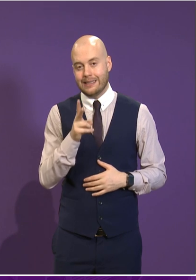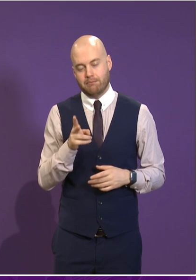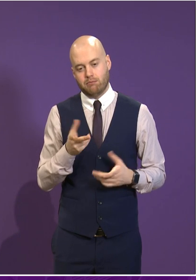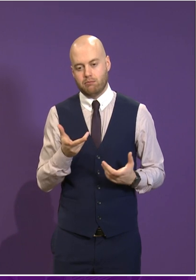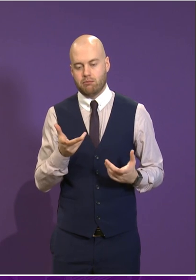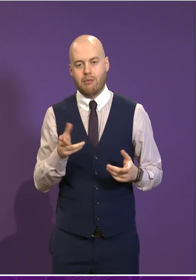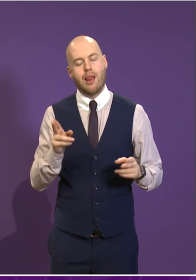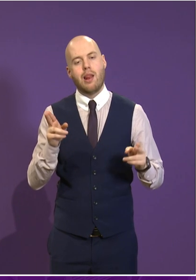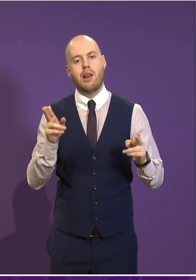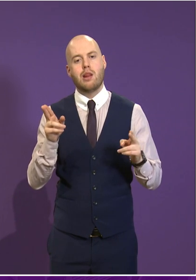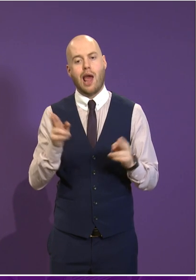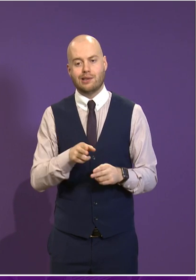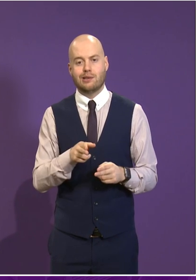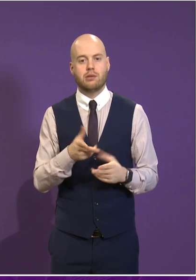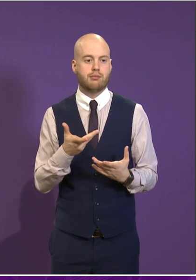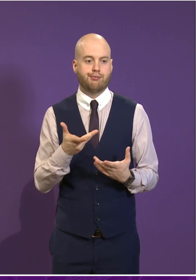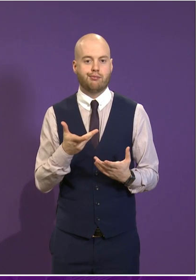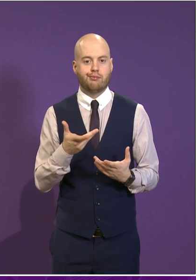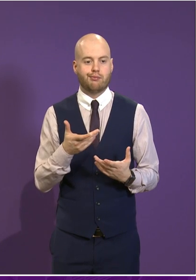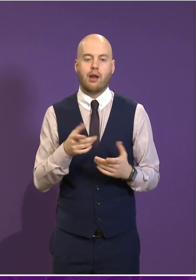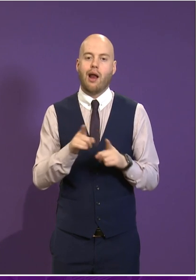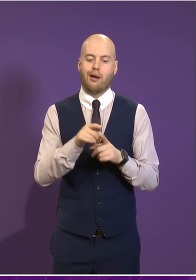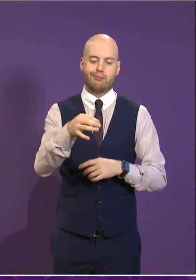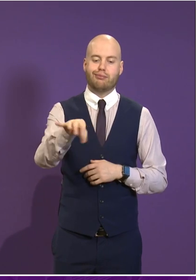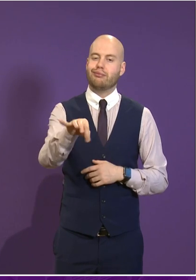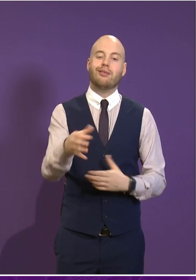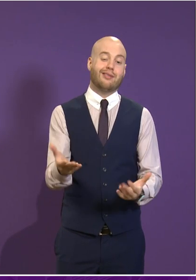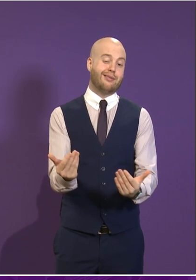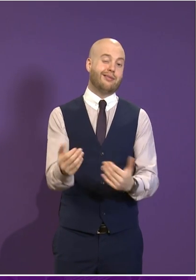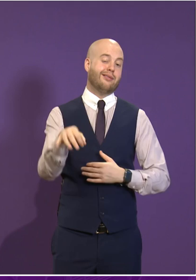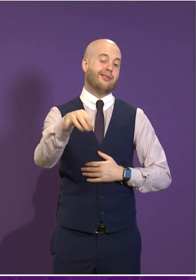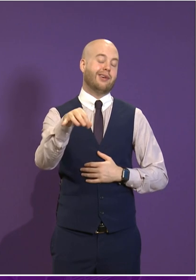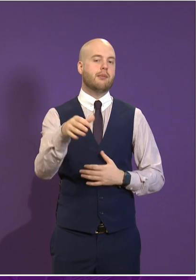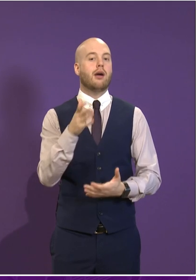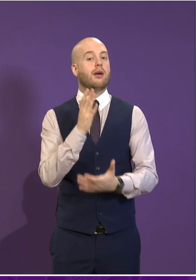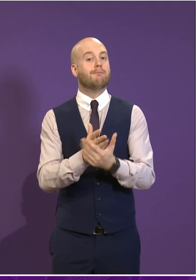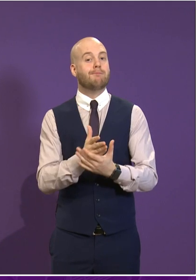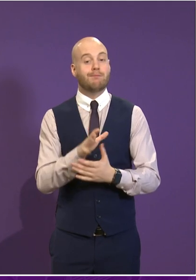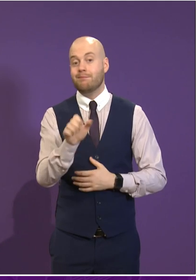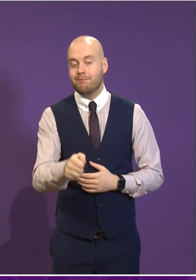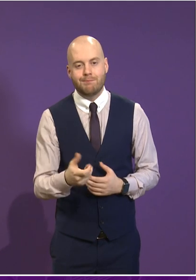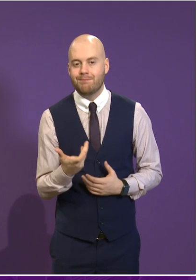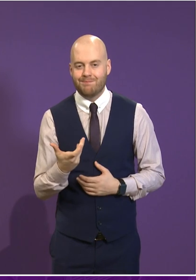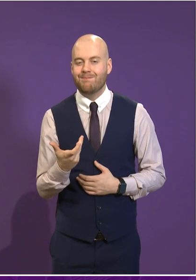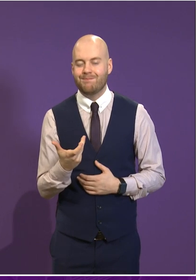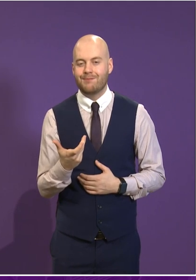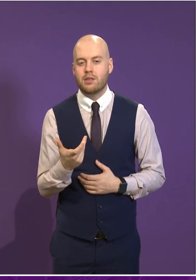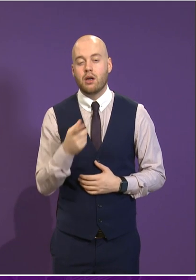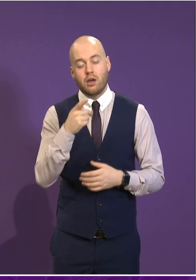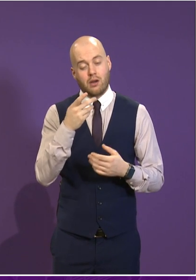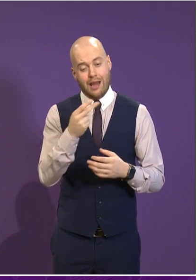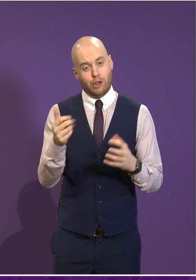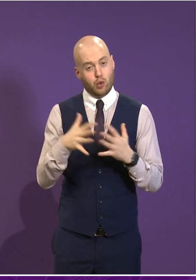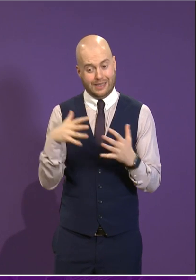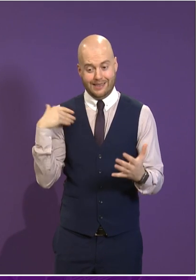Because if I reflect the evidence that we've heard in the last few weeks, there is a recognition and an acknowledgement